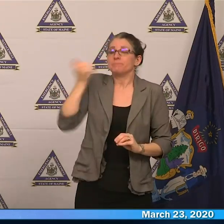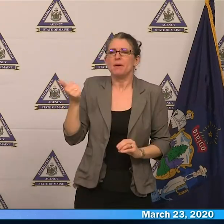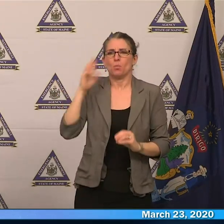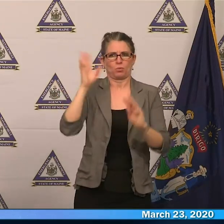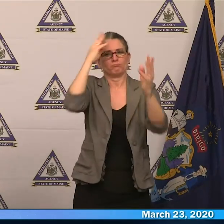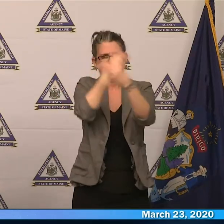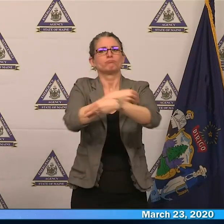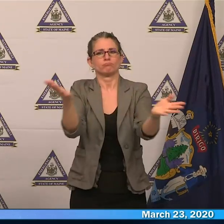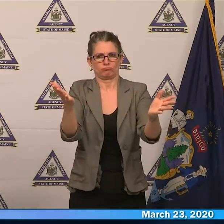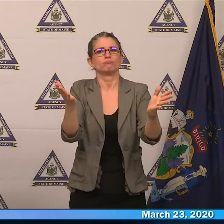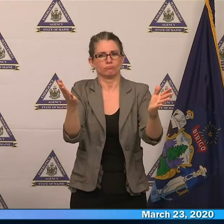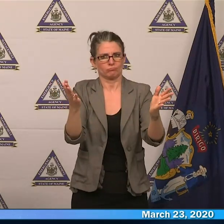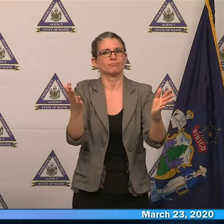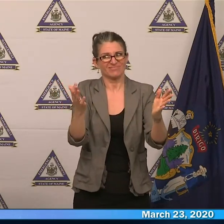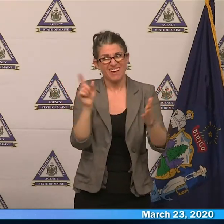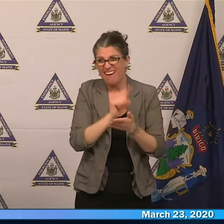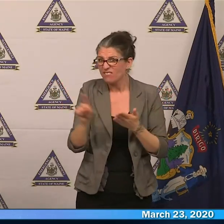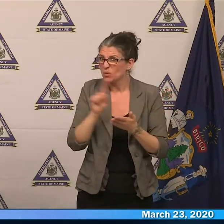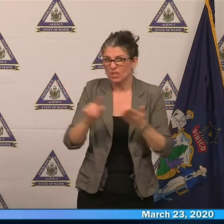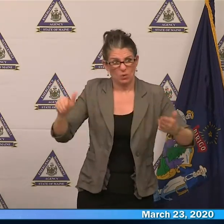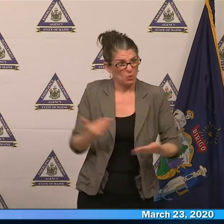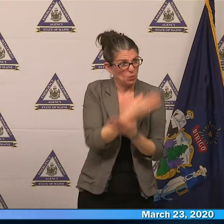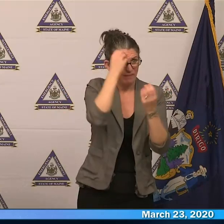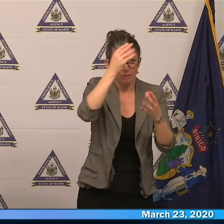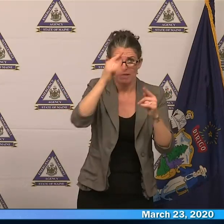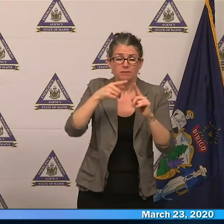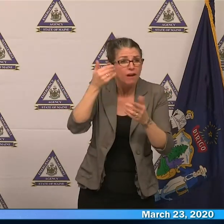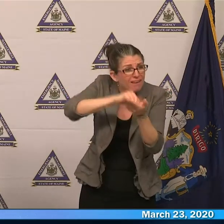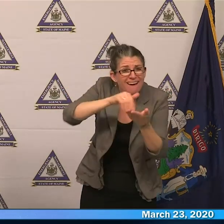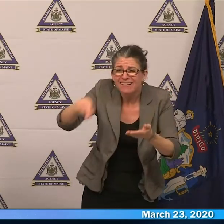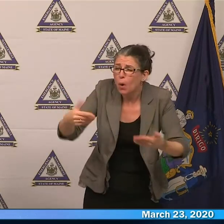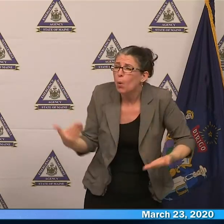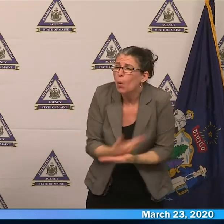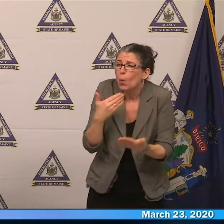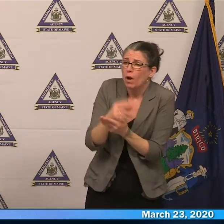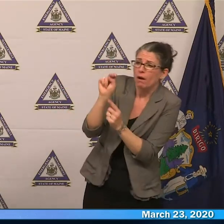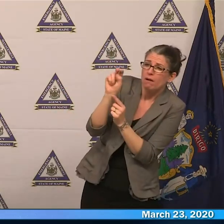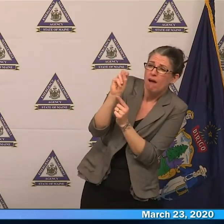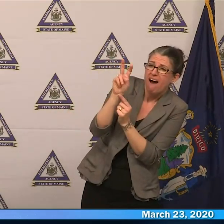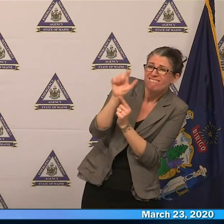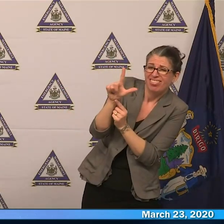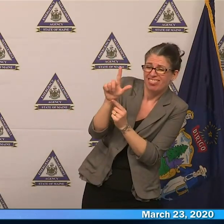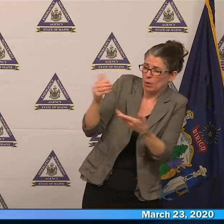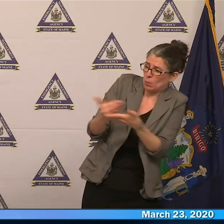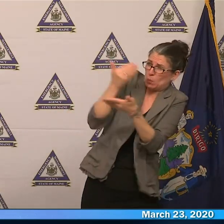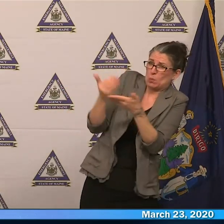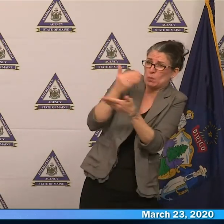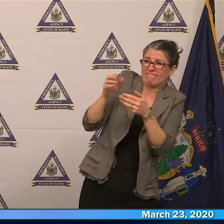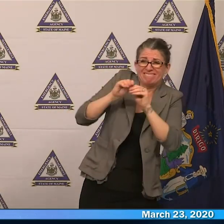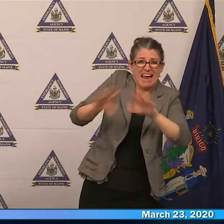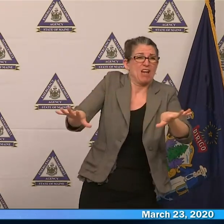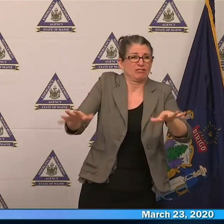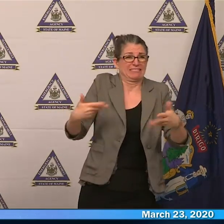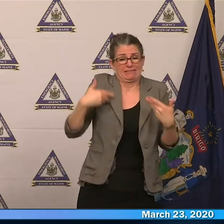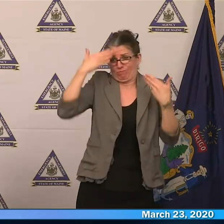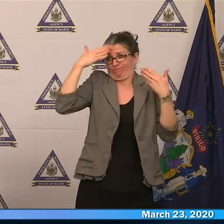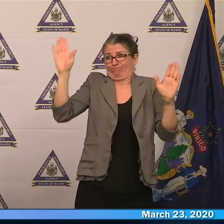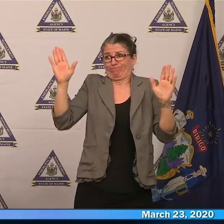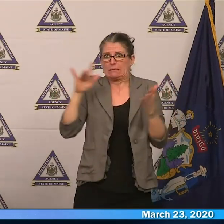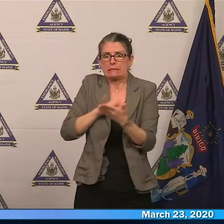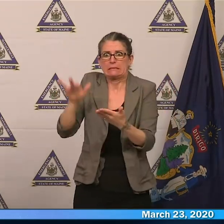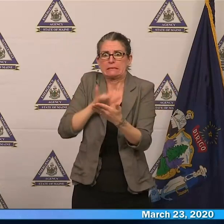every week we learn more and more. Now, your other question was about loss of taste. I saw some of that research as well. Again,